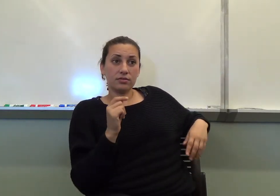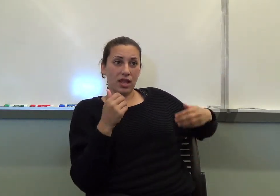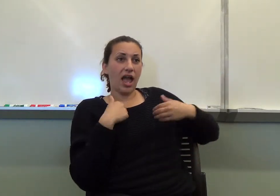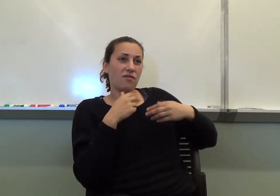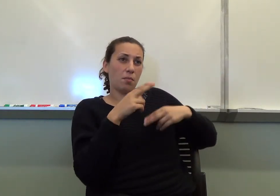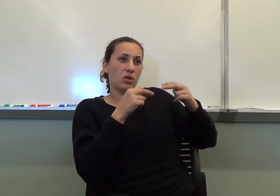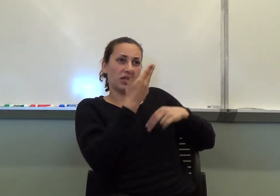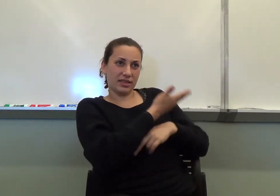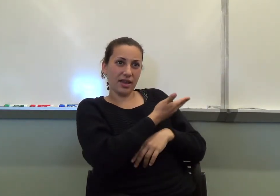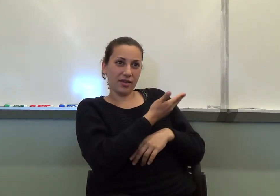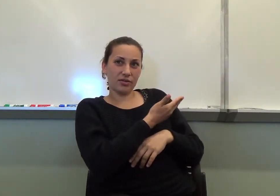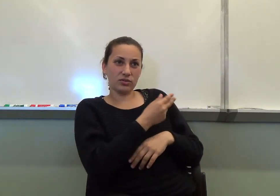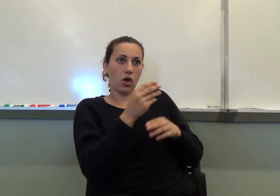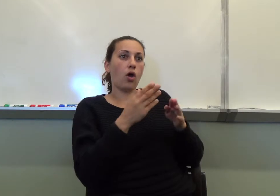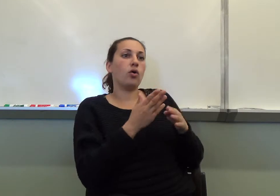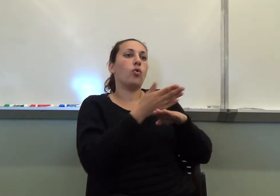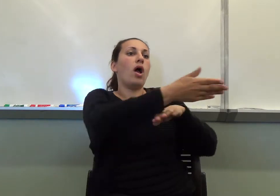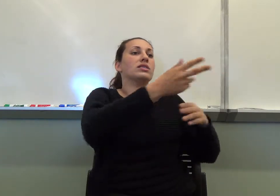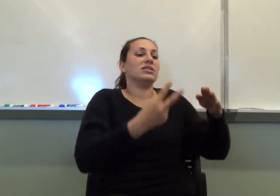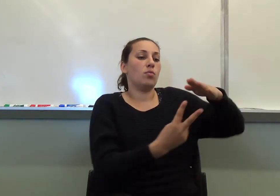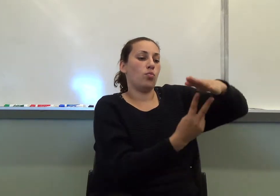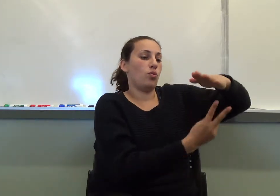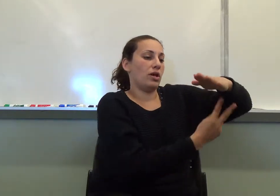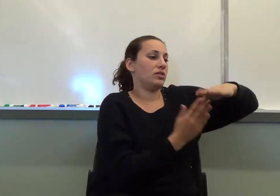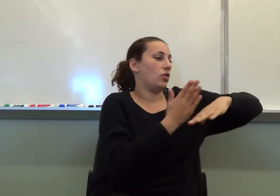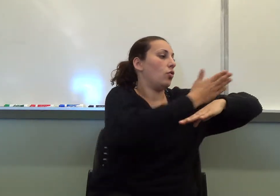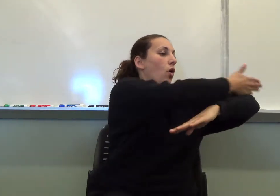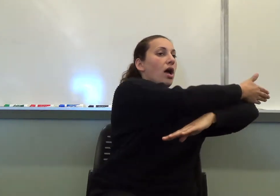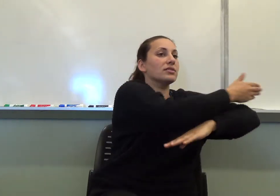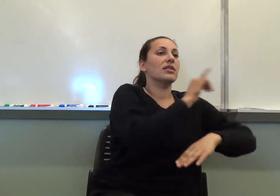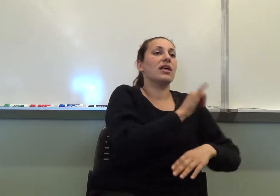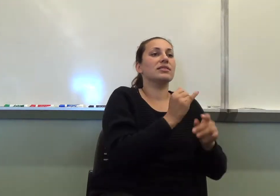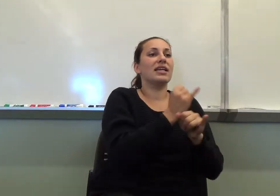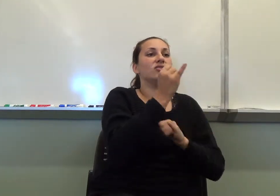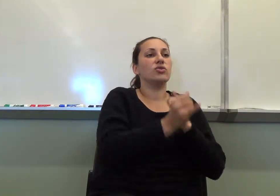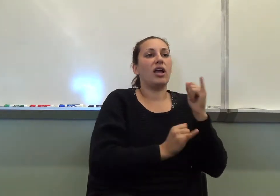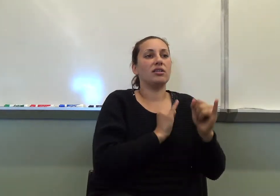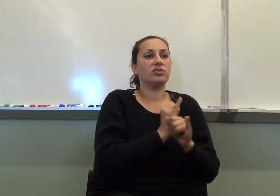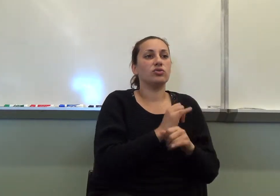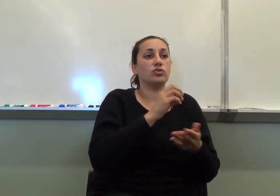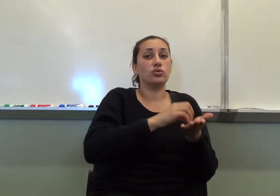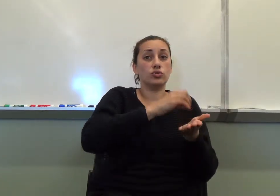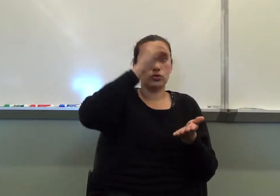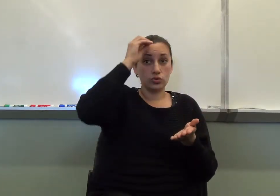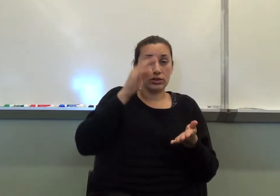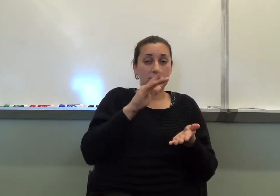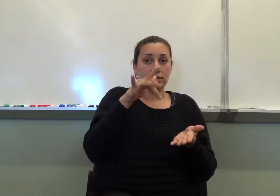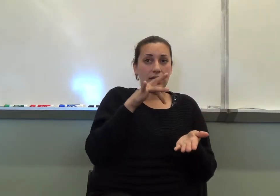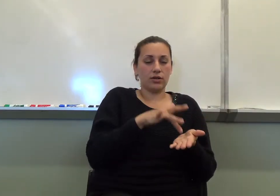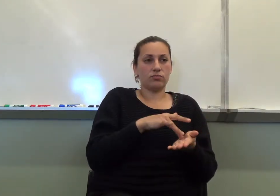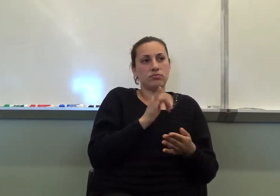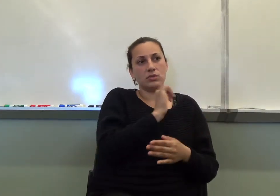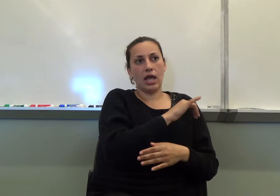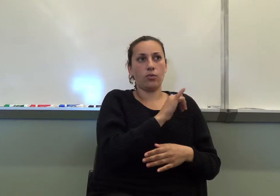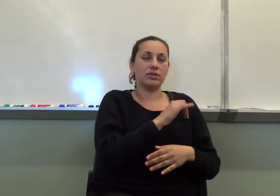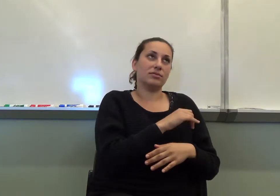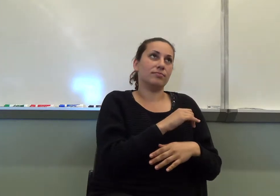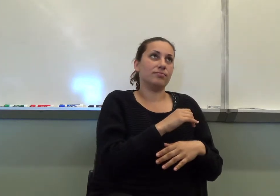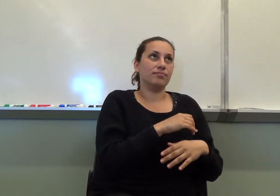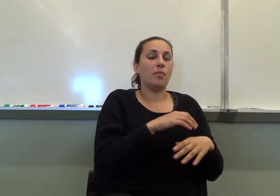there as you get across the bridge. That's the International Student Center. And that was what was called 1950s low bid. Low